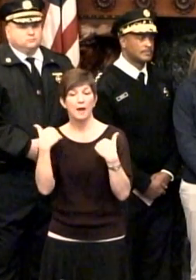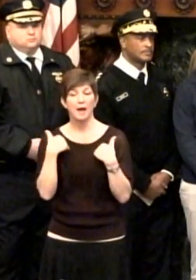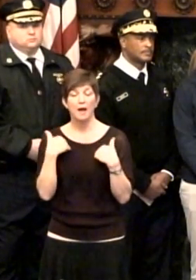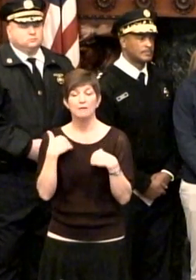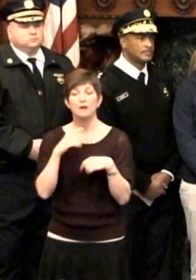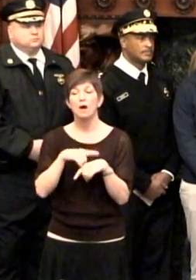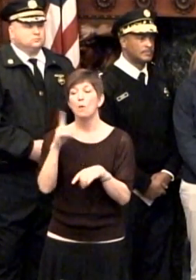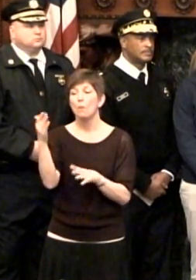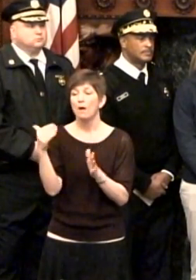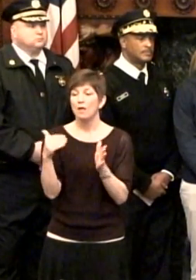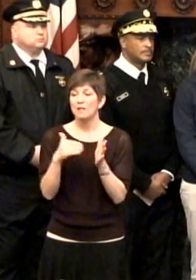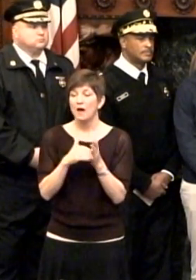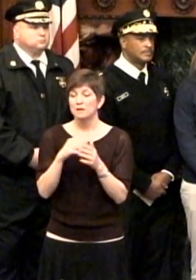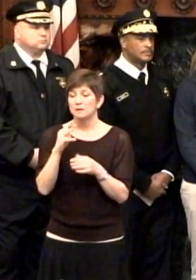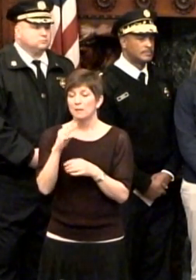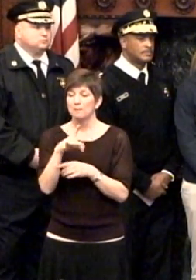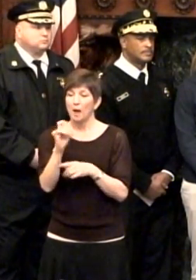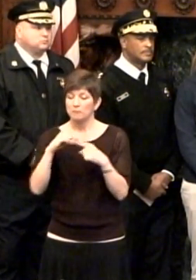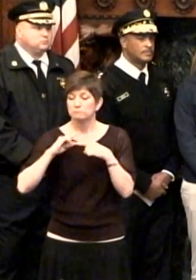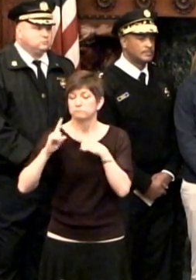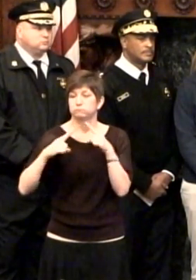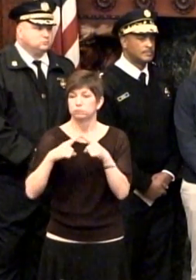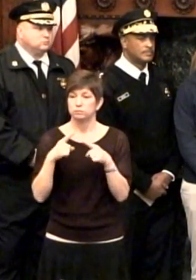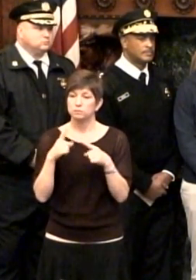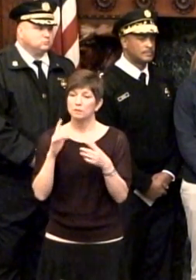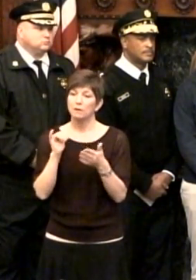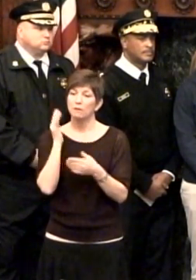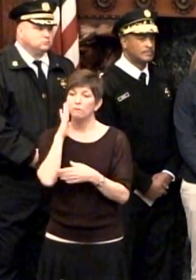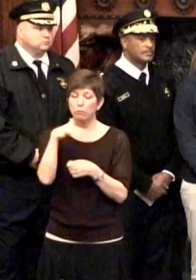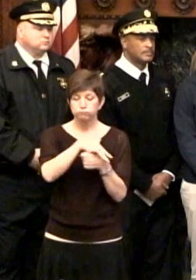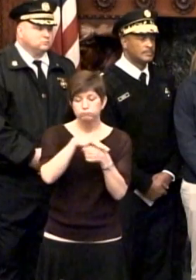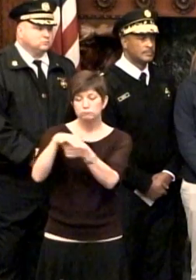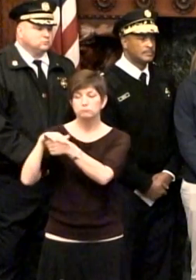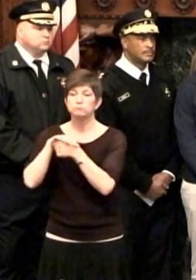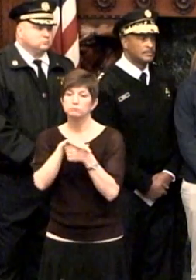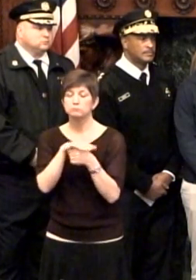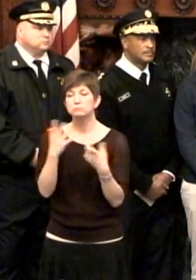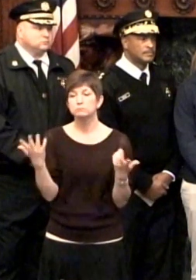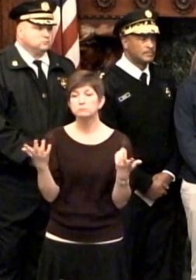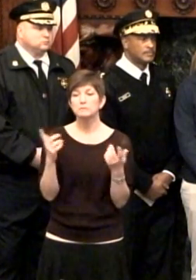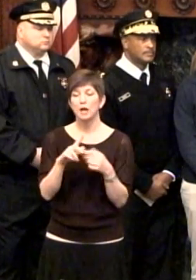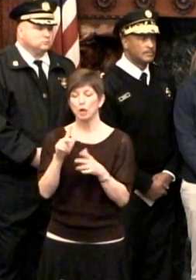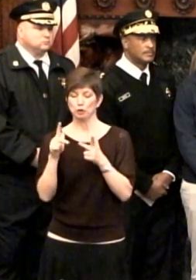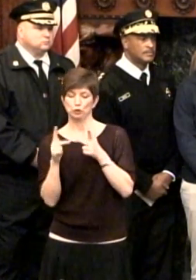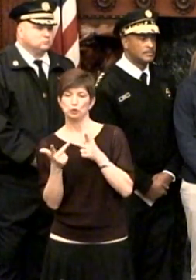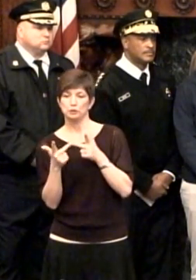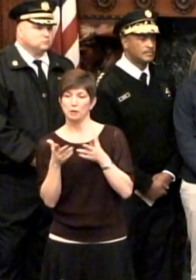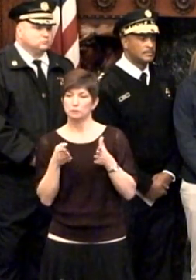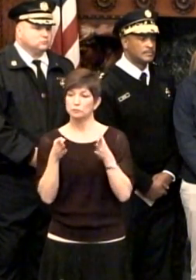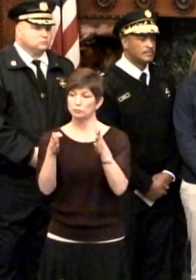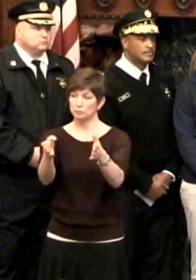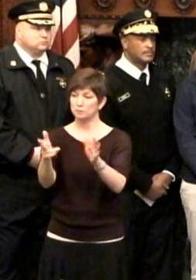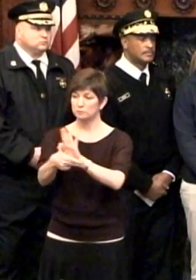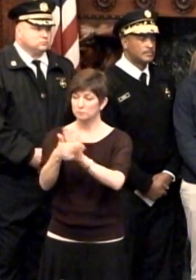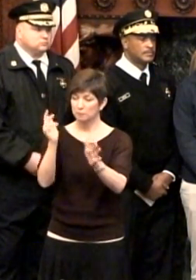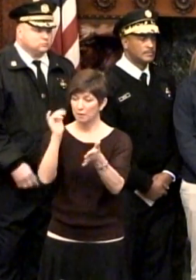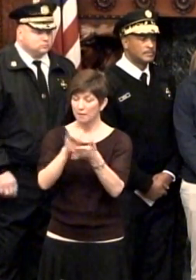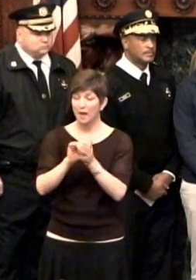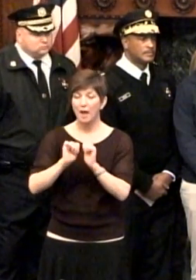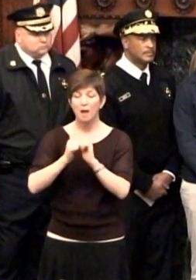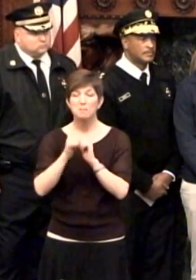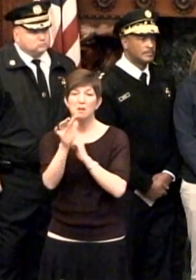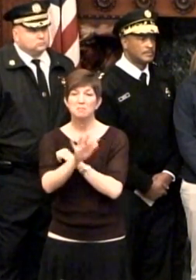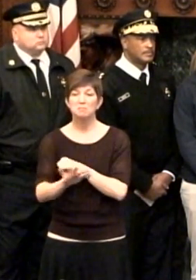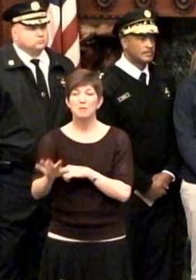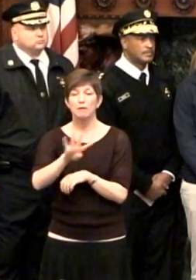the 1,000 miles of neighborhood residential streets, also known as tertiary streets. By